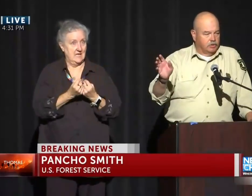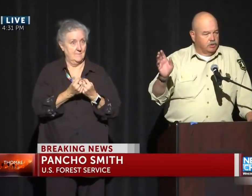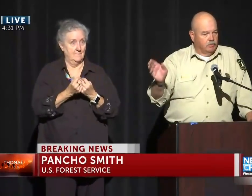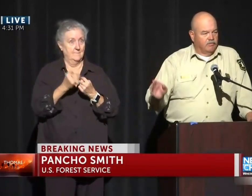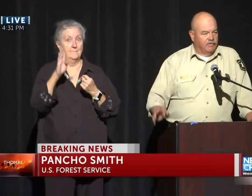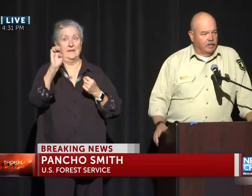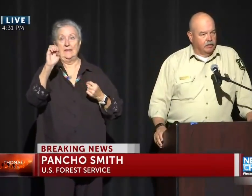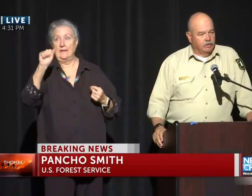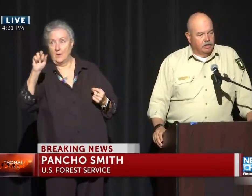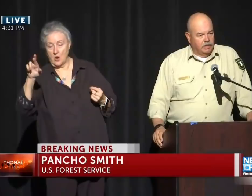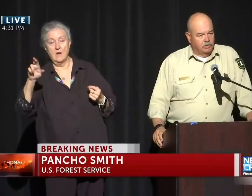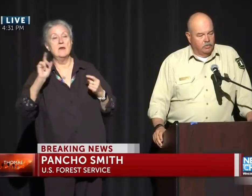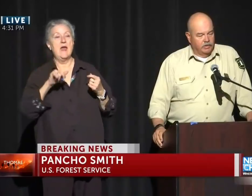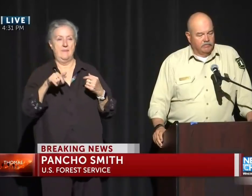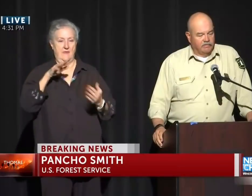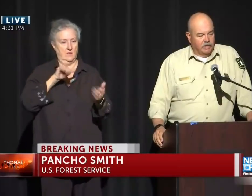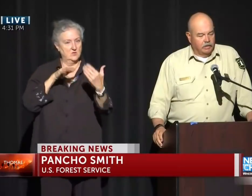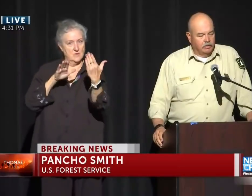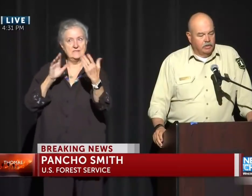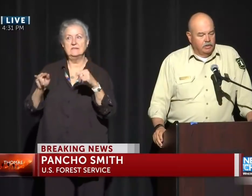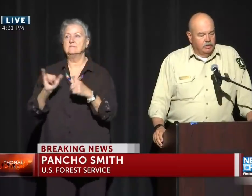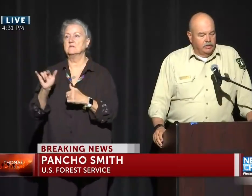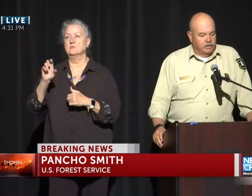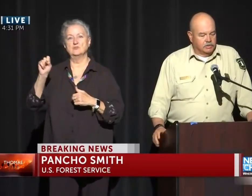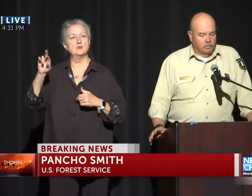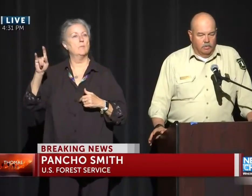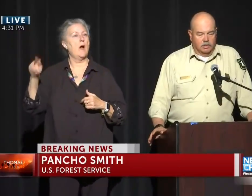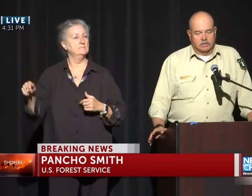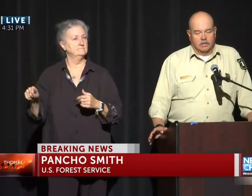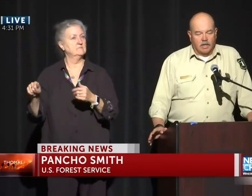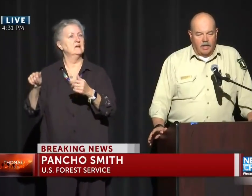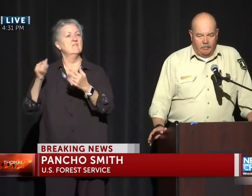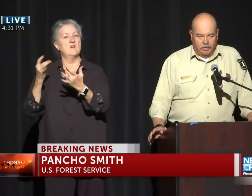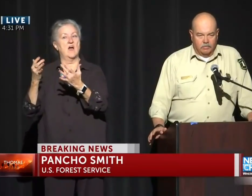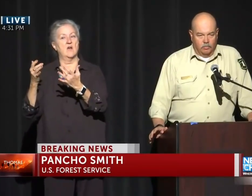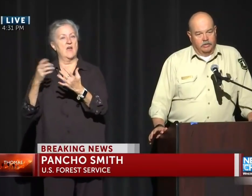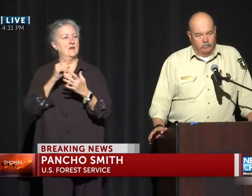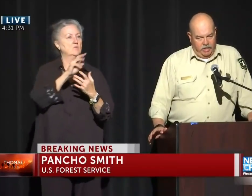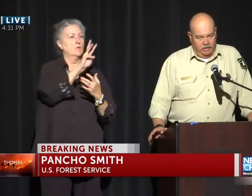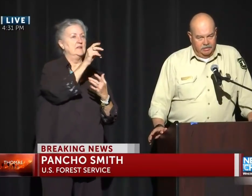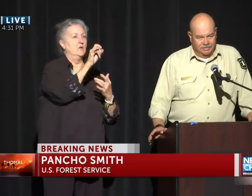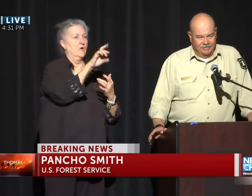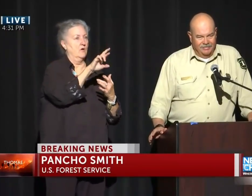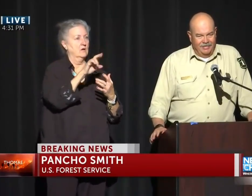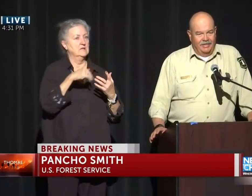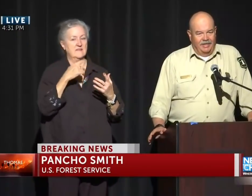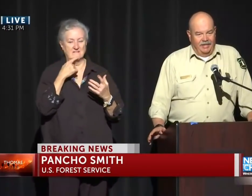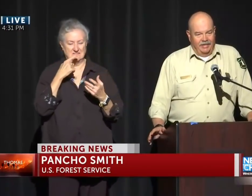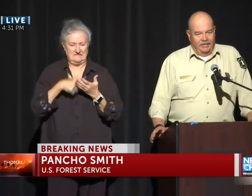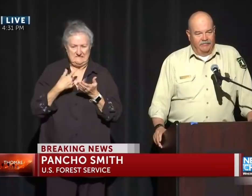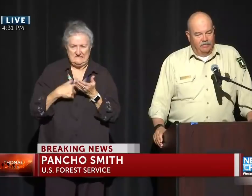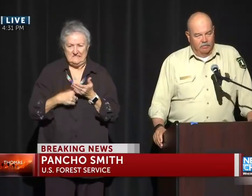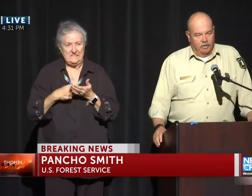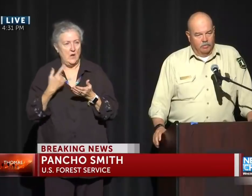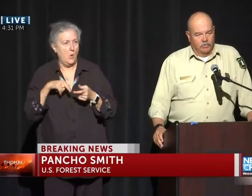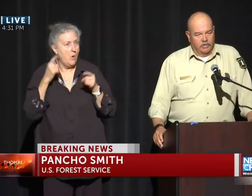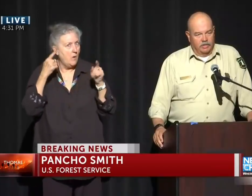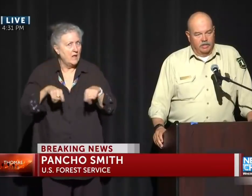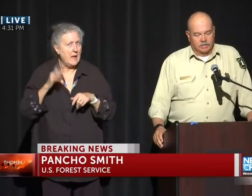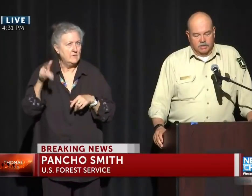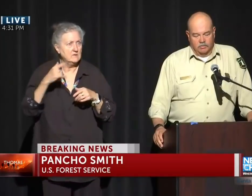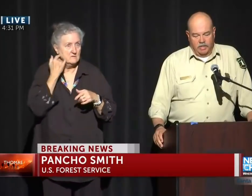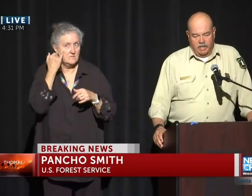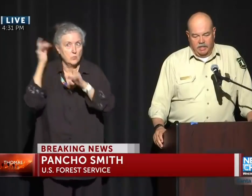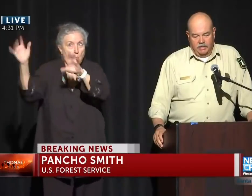address, similar to the Sherpa fire and the Whittier fire, is what's going to happen when it rains. And if you